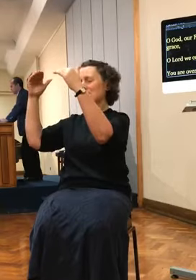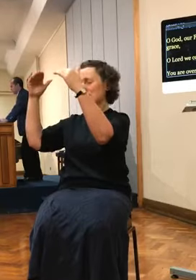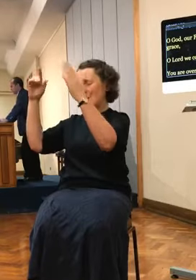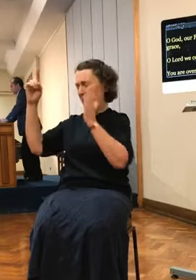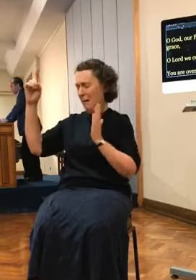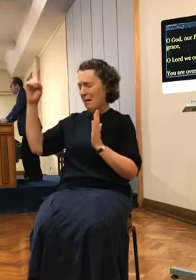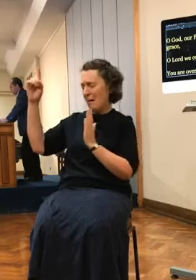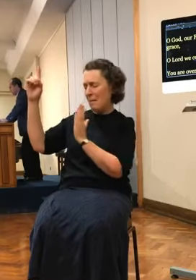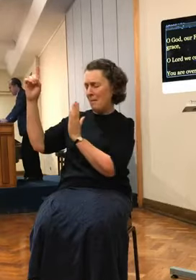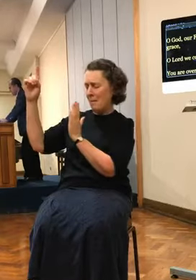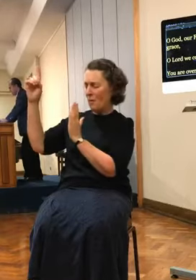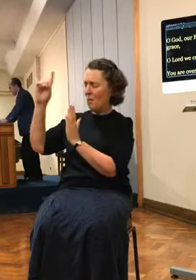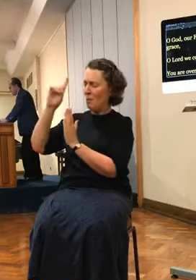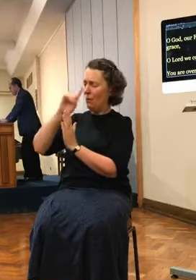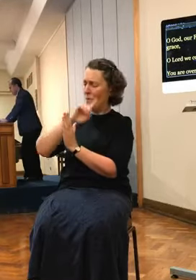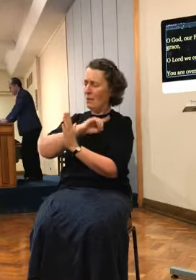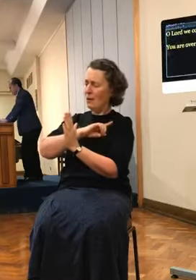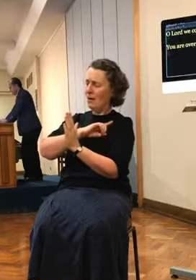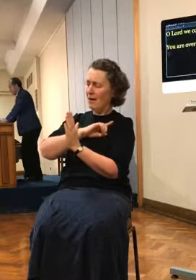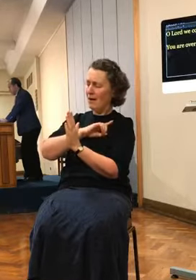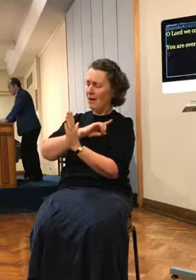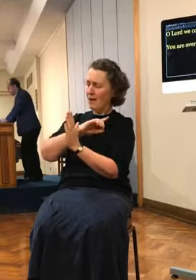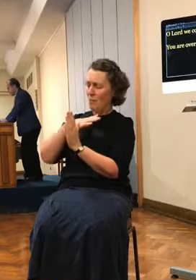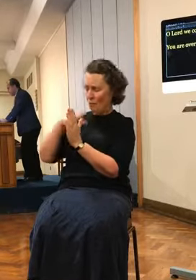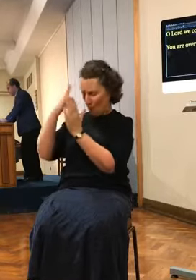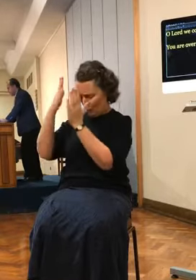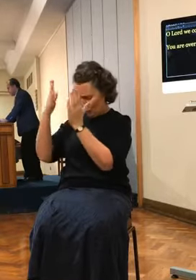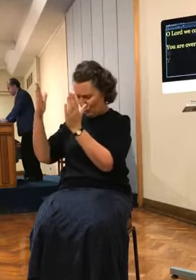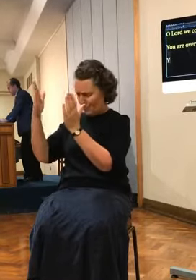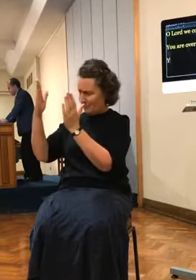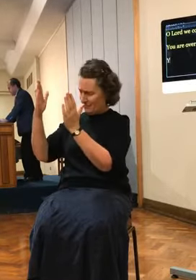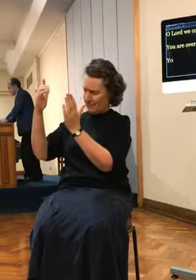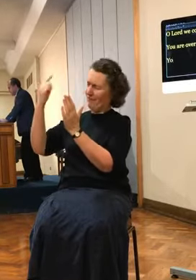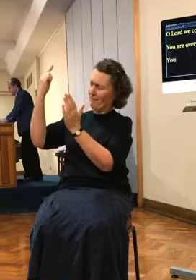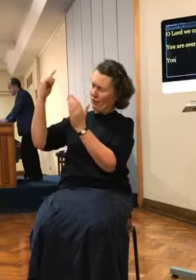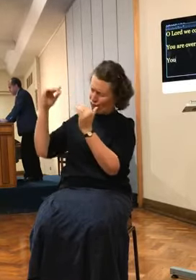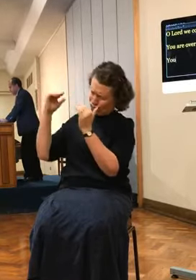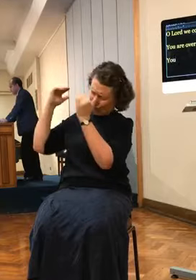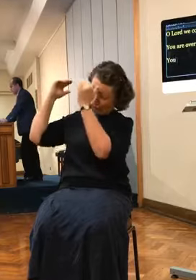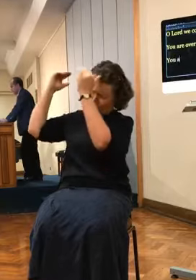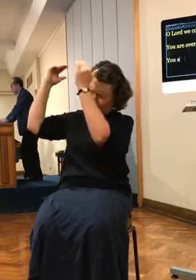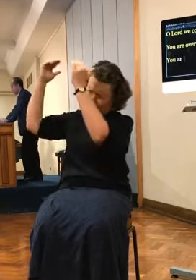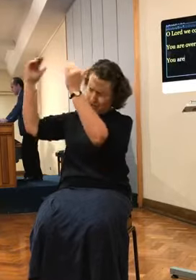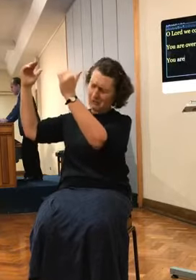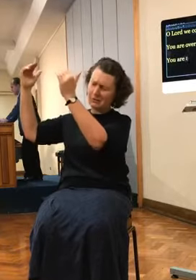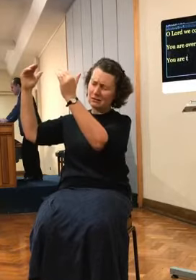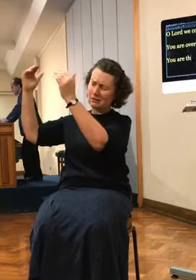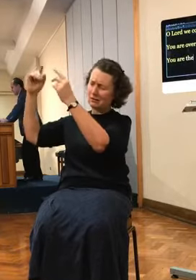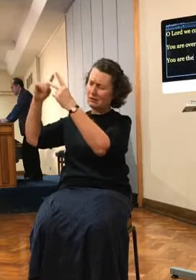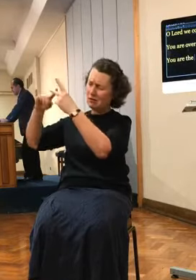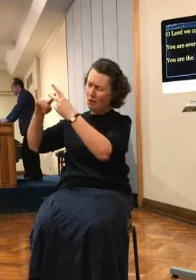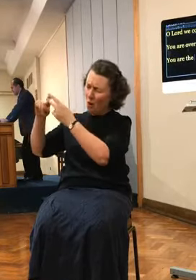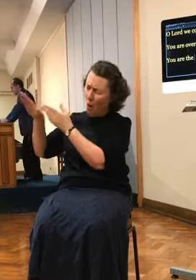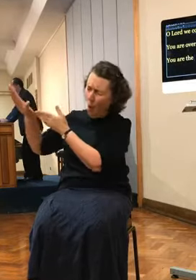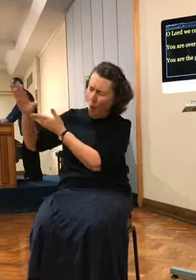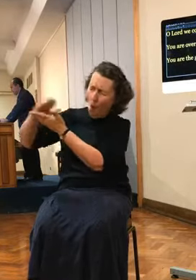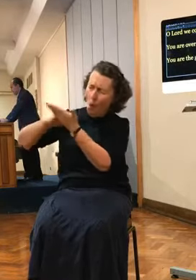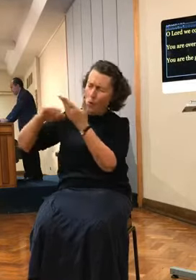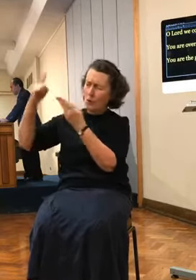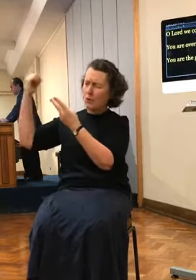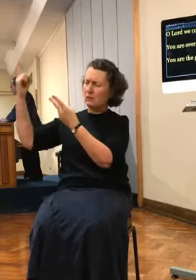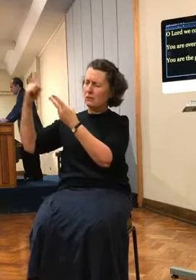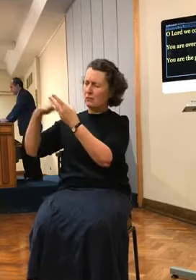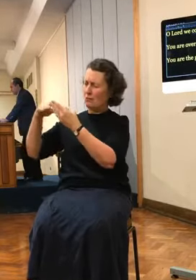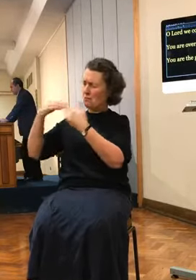art great. Thou art the Holy One. Thou art majestic. Thou